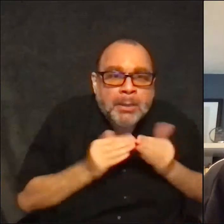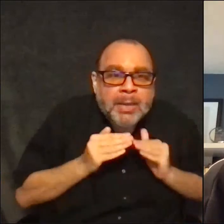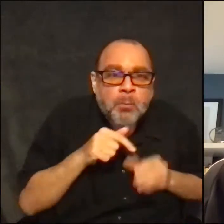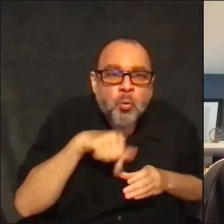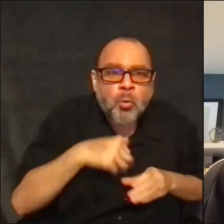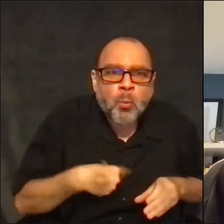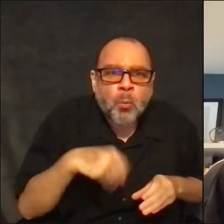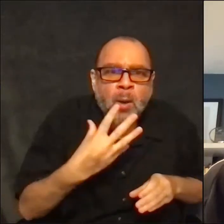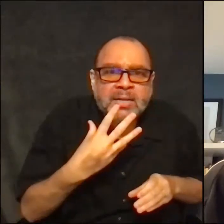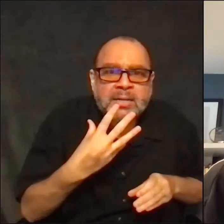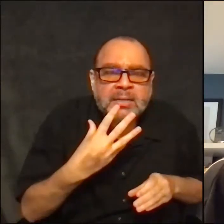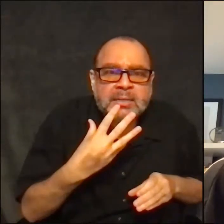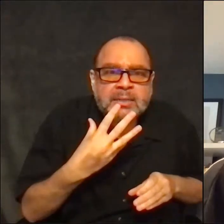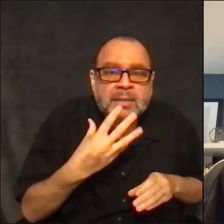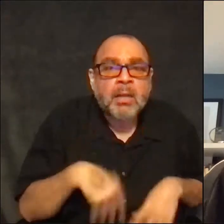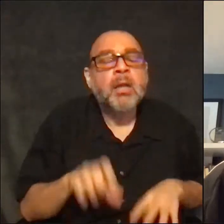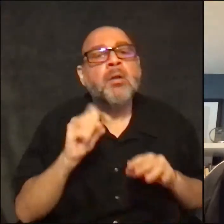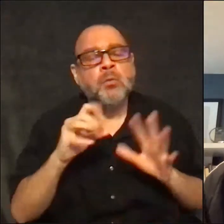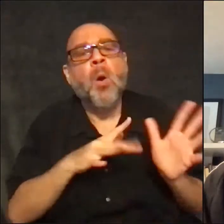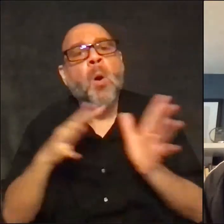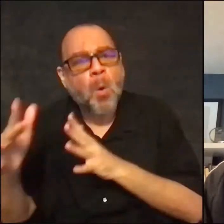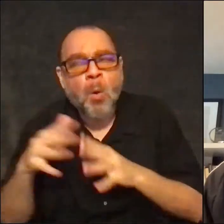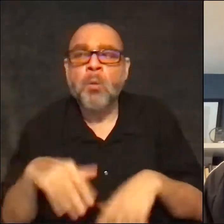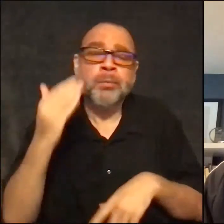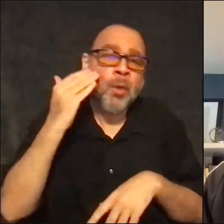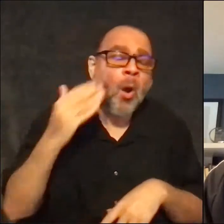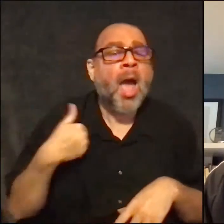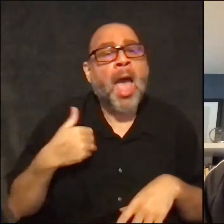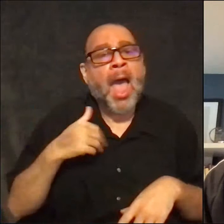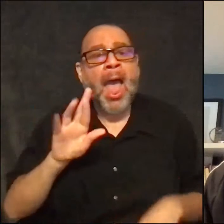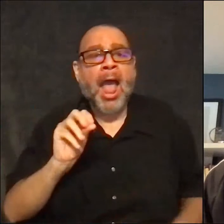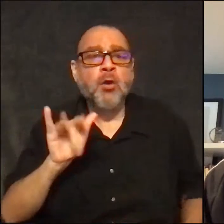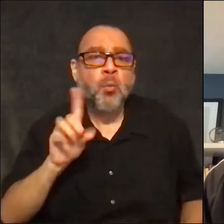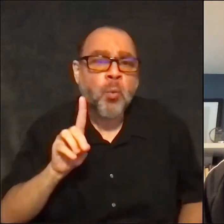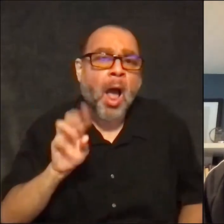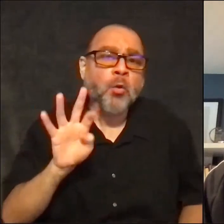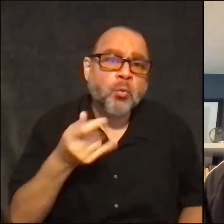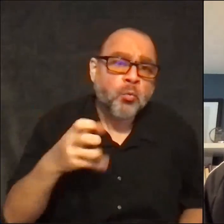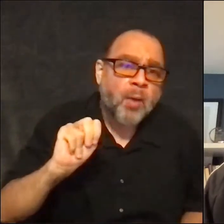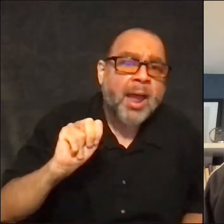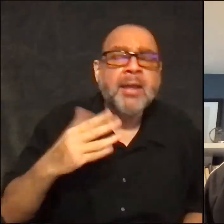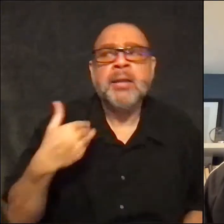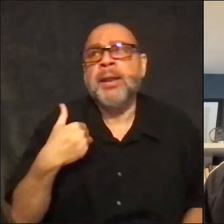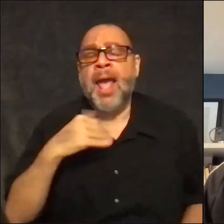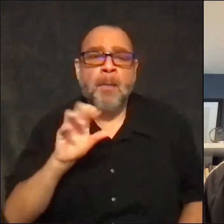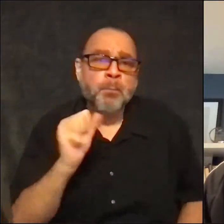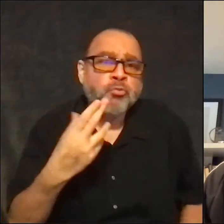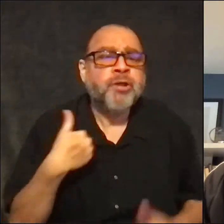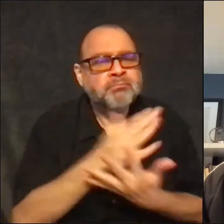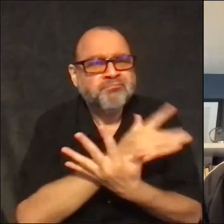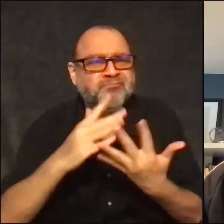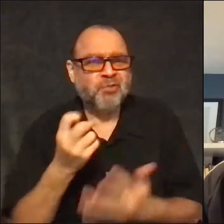12 years. But that shaped how I saw the world for a long time after that. Now, I'll say that I'm no